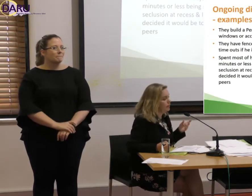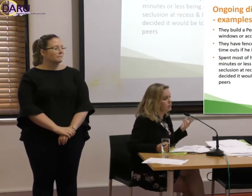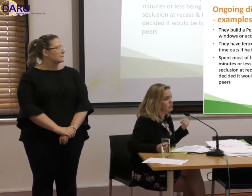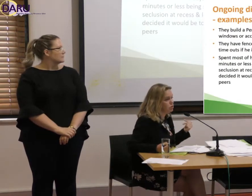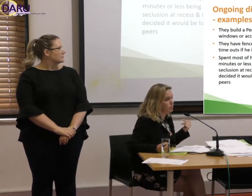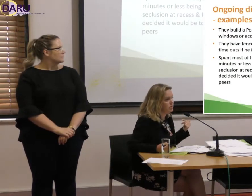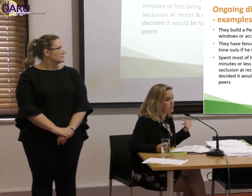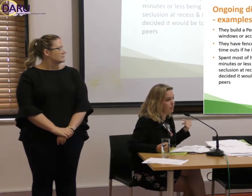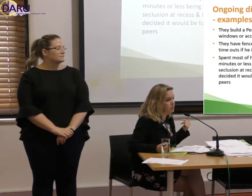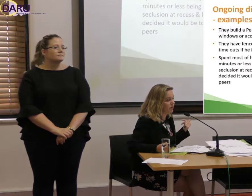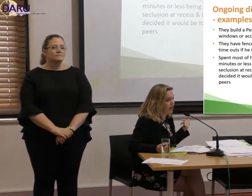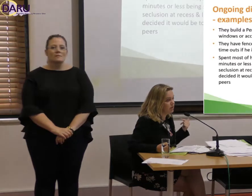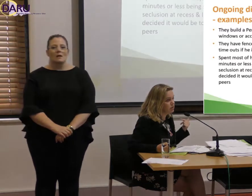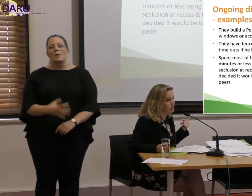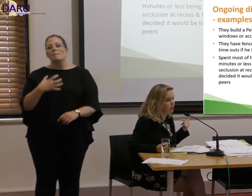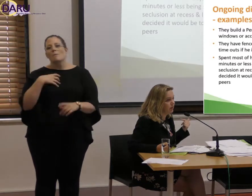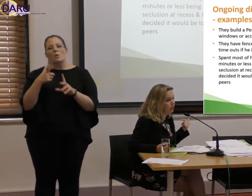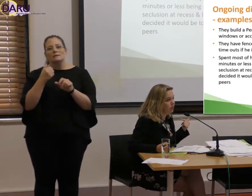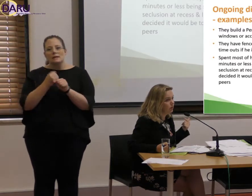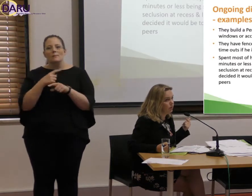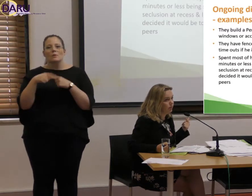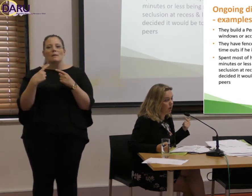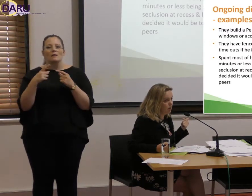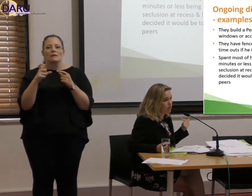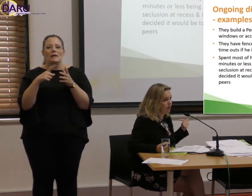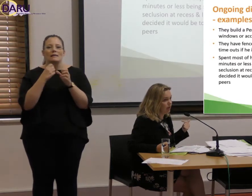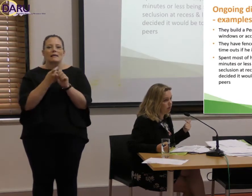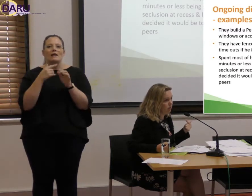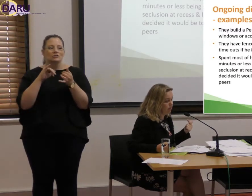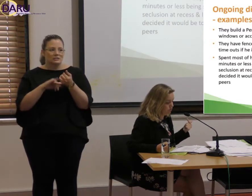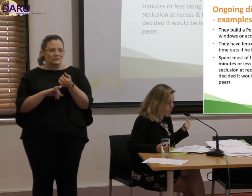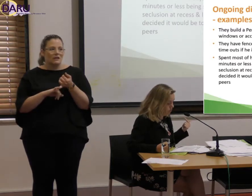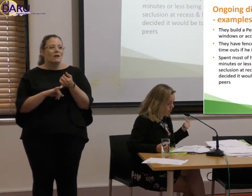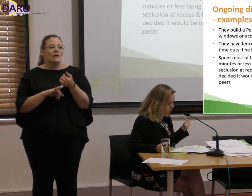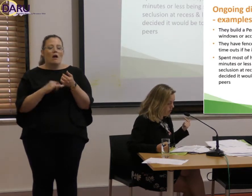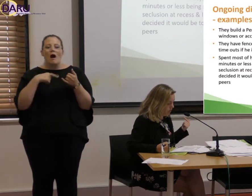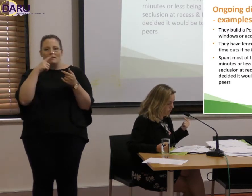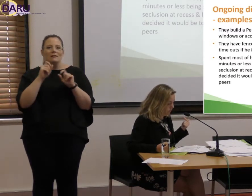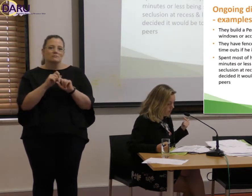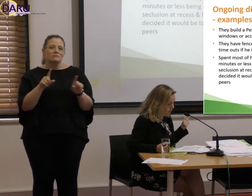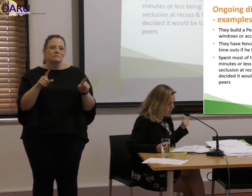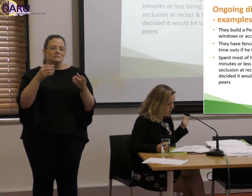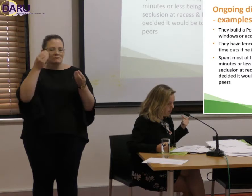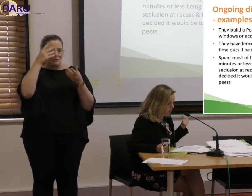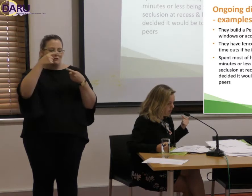okay, that's just numerous examples of cages, Leah, which I can give to you,